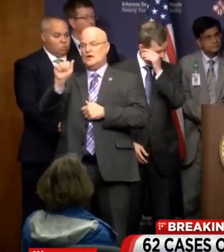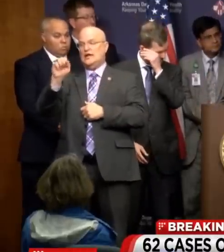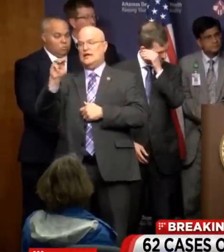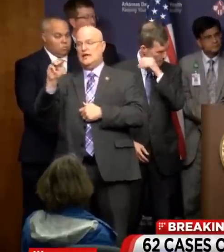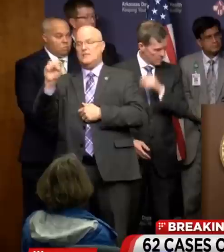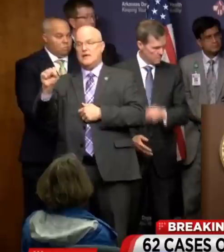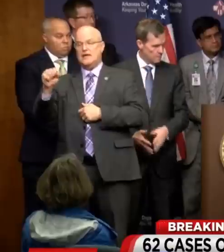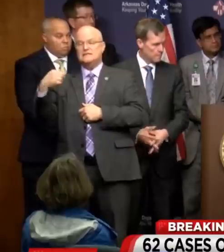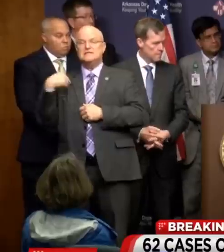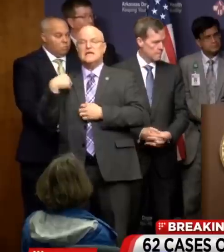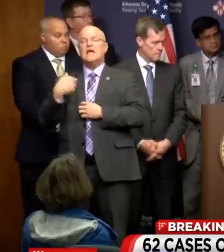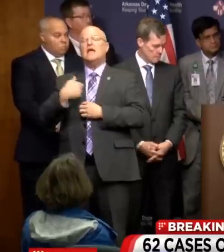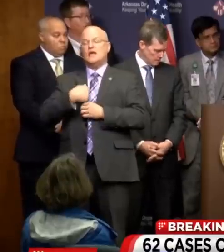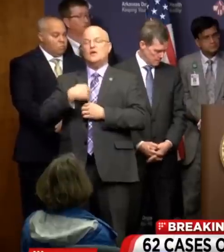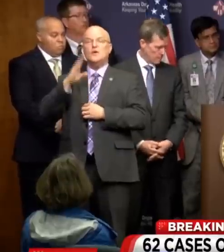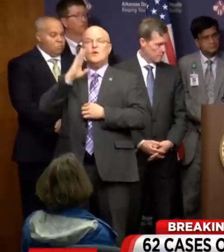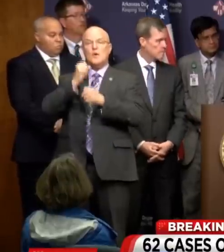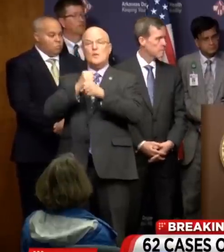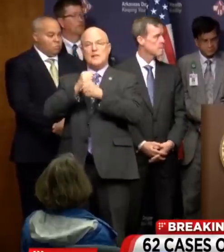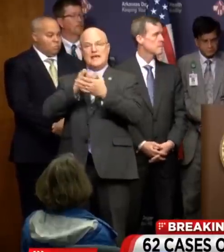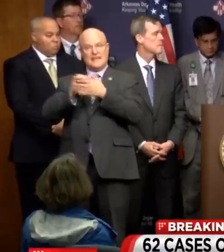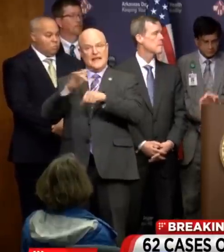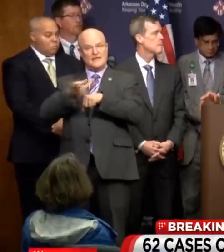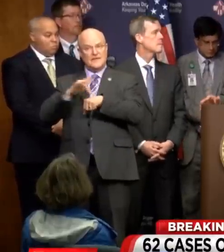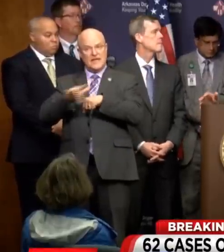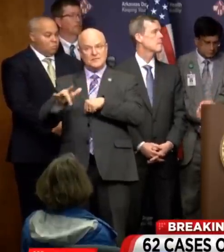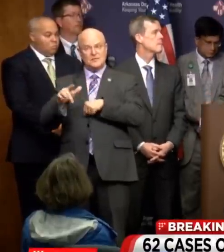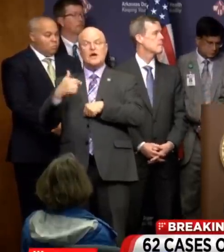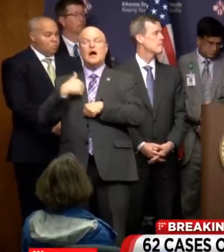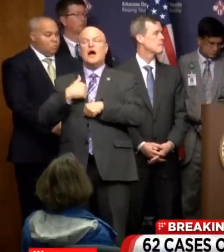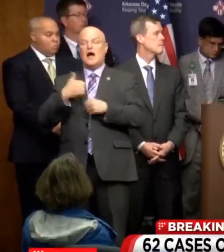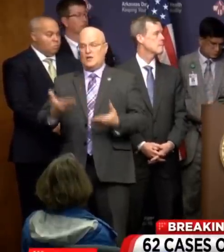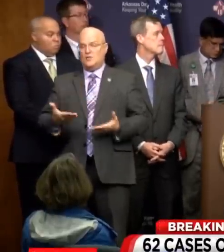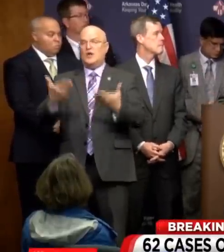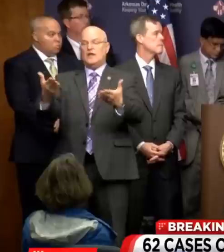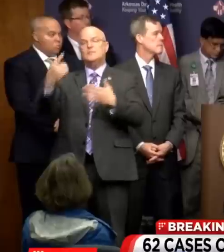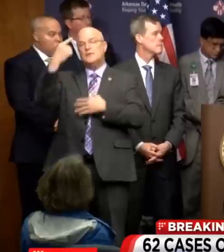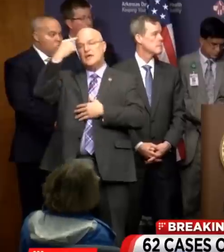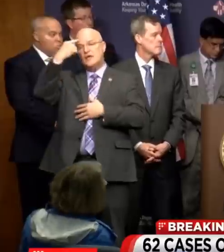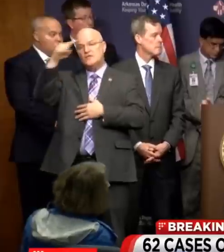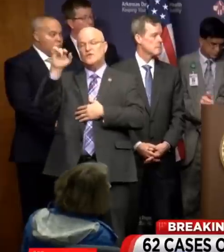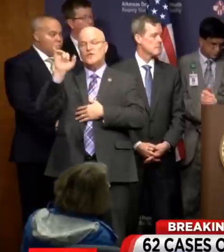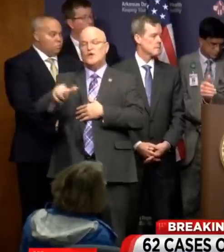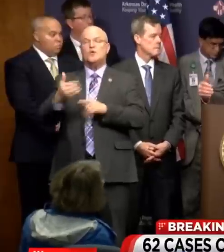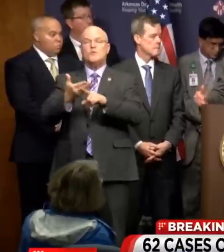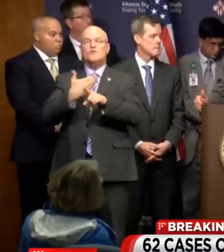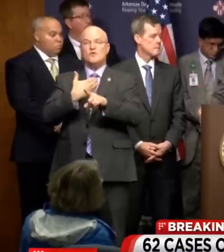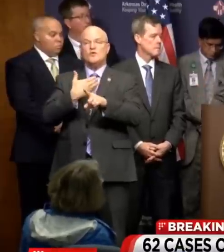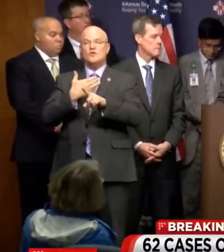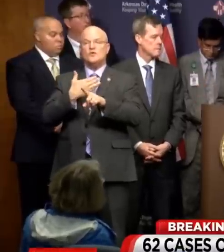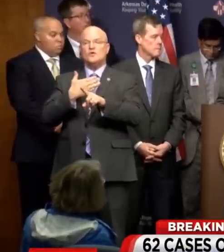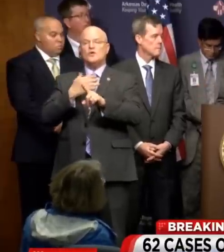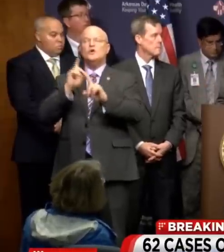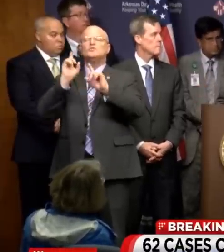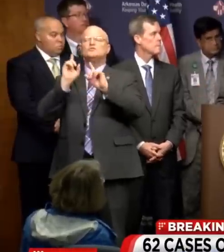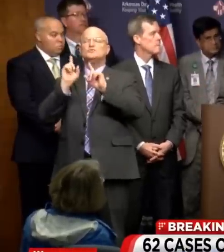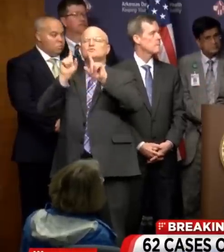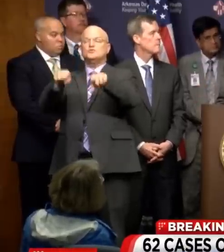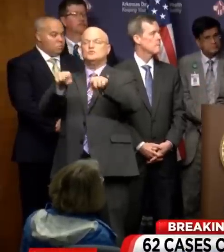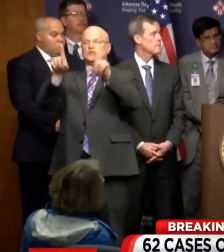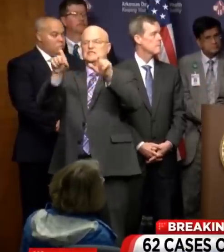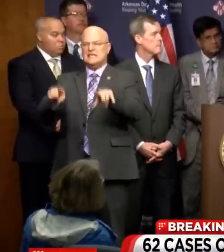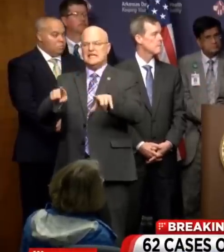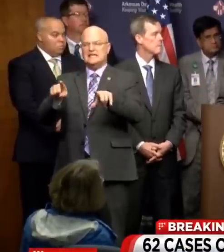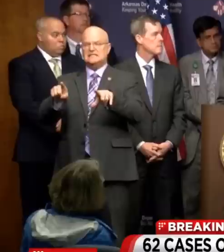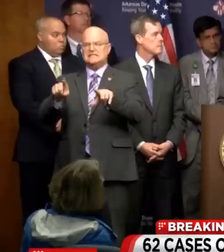and we'll make that available. I do recommend, though, for those before you go to a test site, is